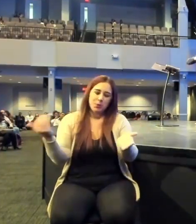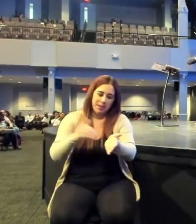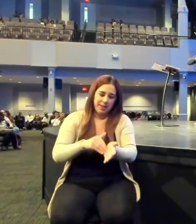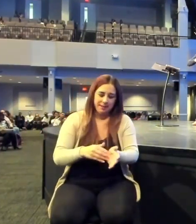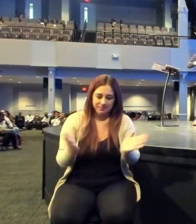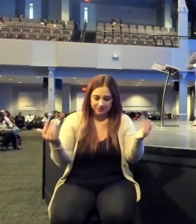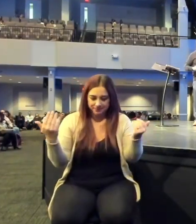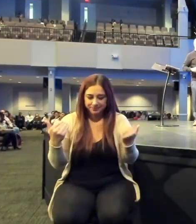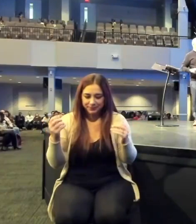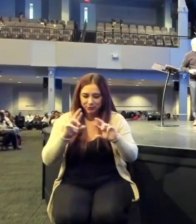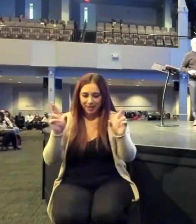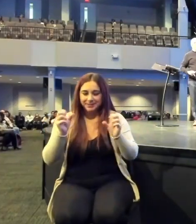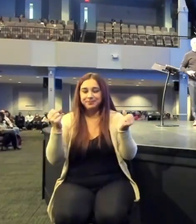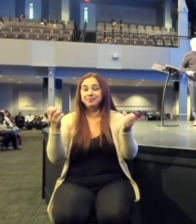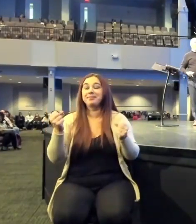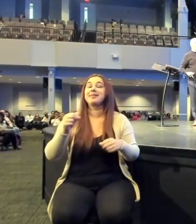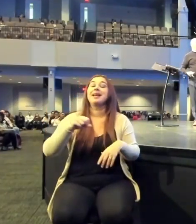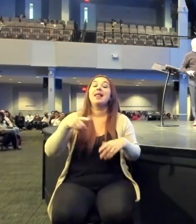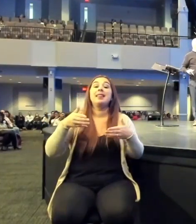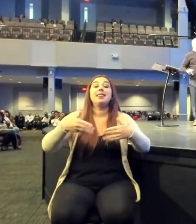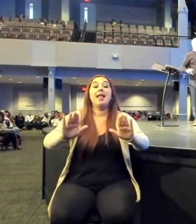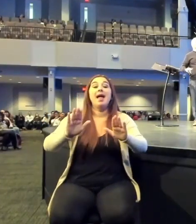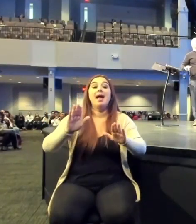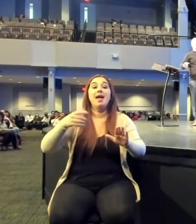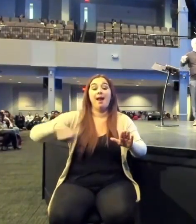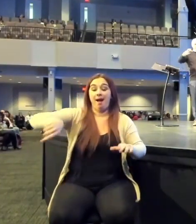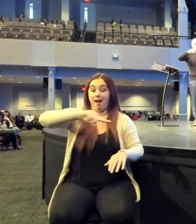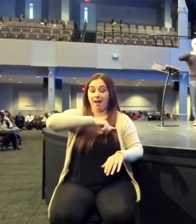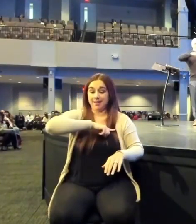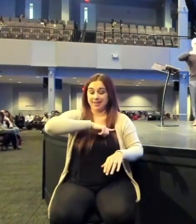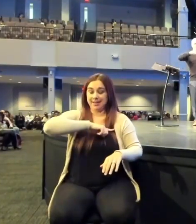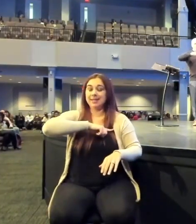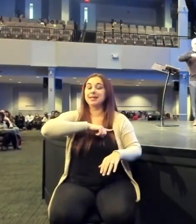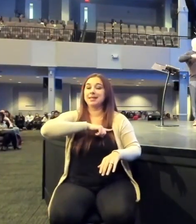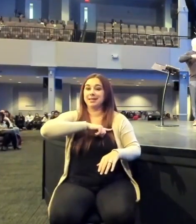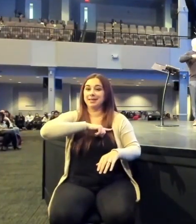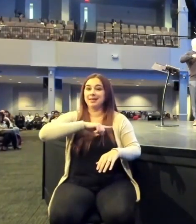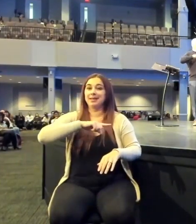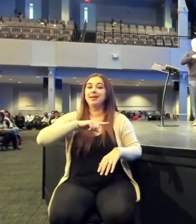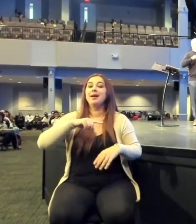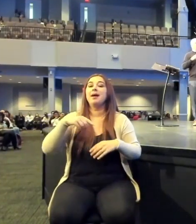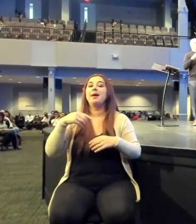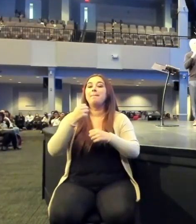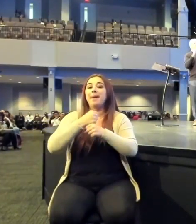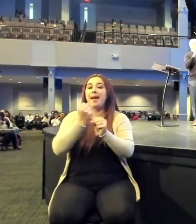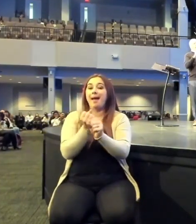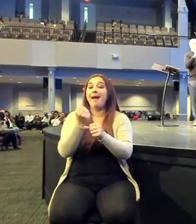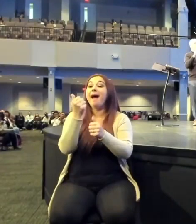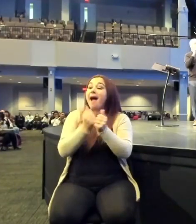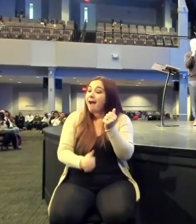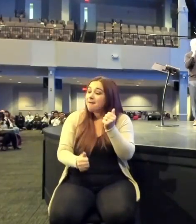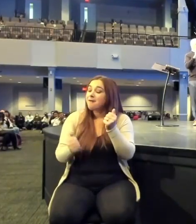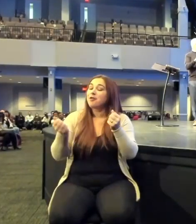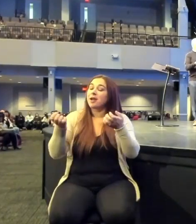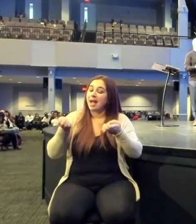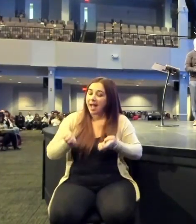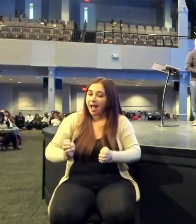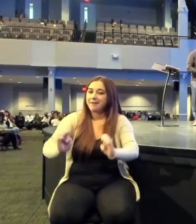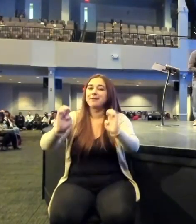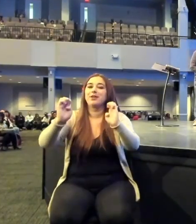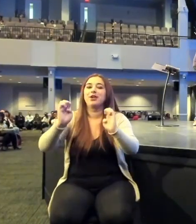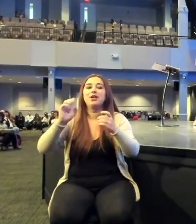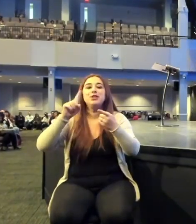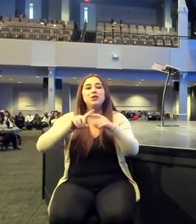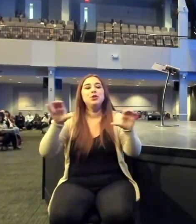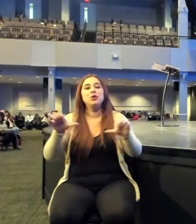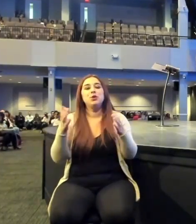all right? Therefore, let us, therefore, make every effort